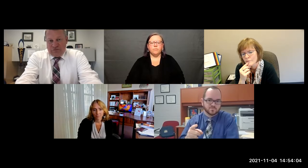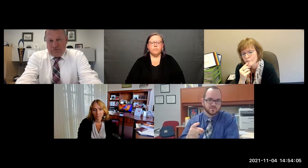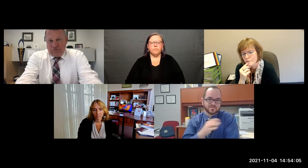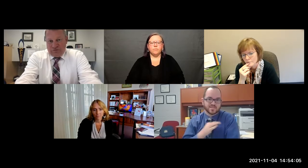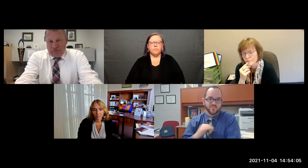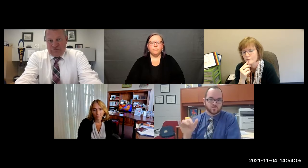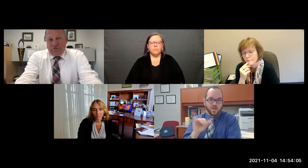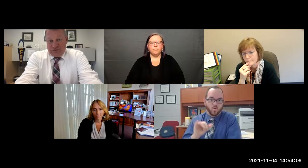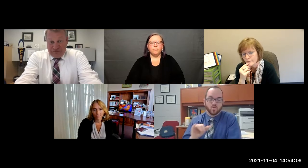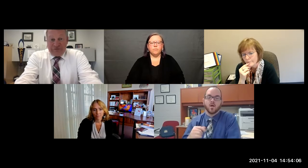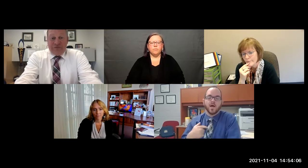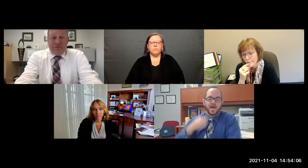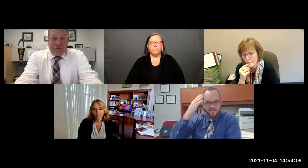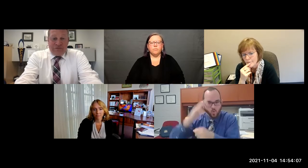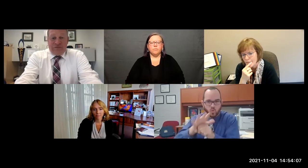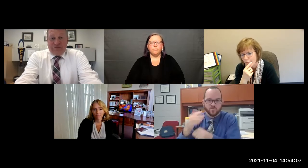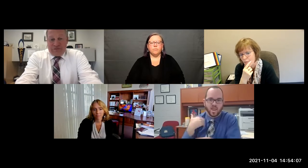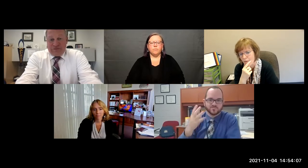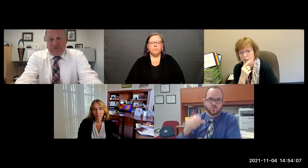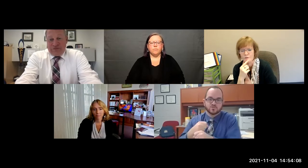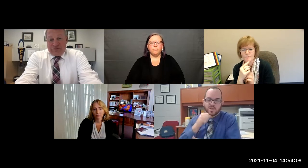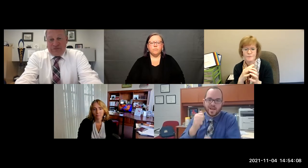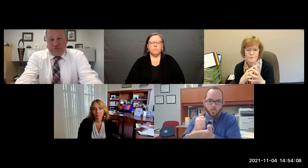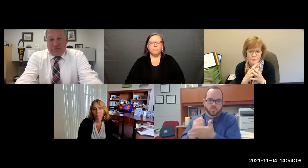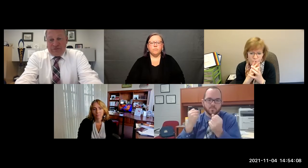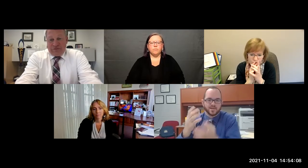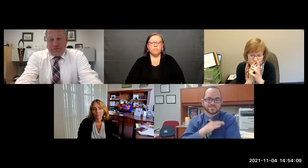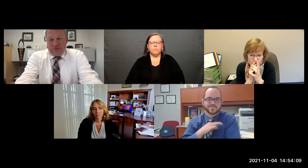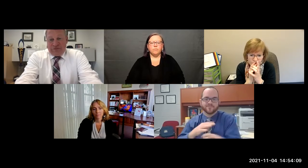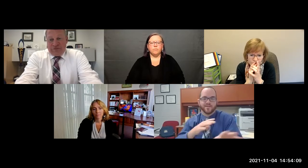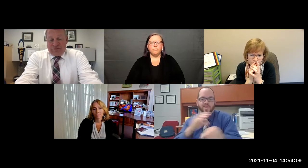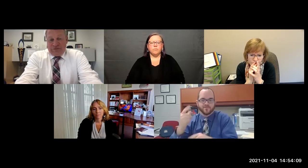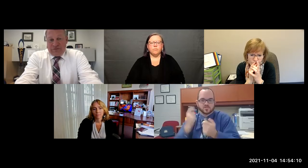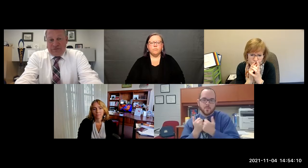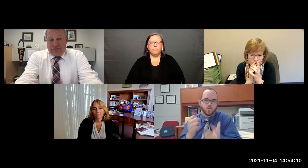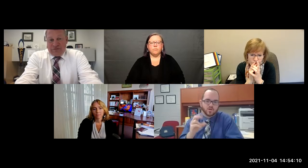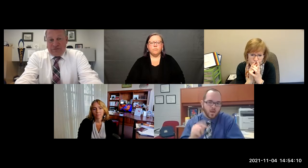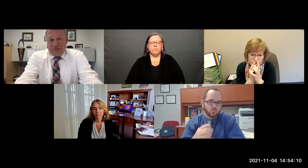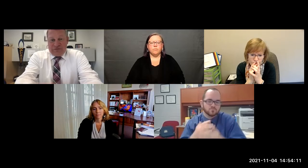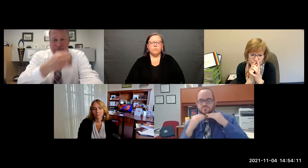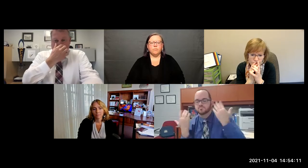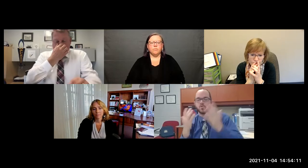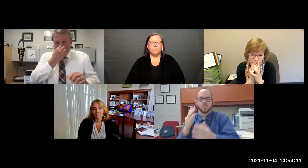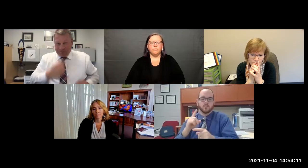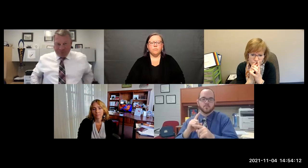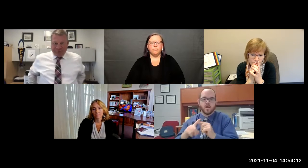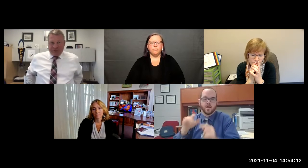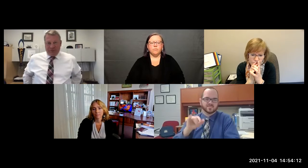and certified, and for other positions among the staff as well. We know that over the last couple of years, COVID has not helped. People have left due to burnout and